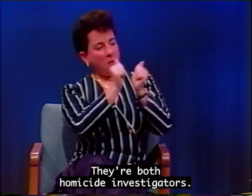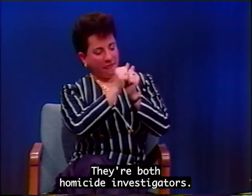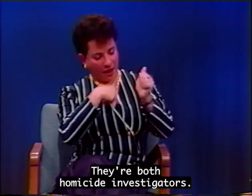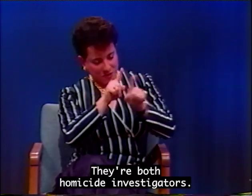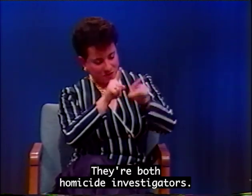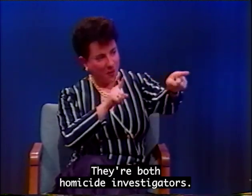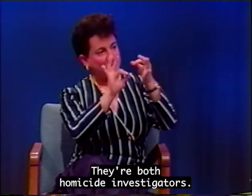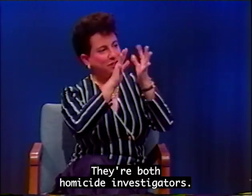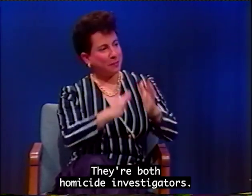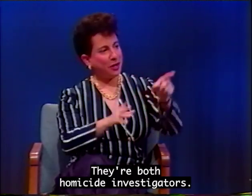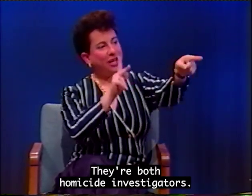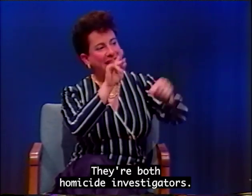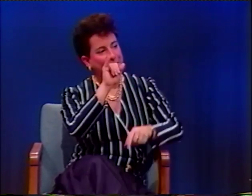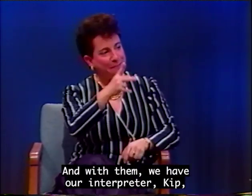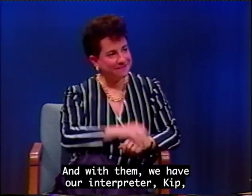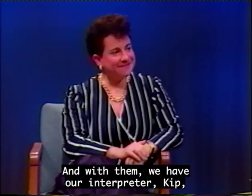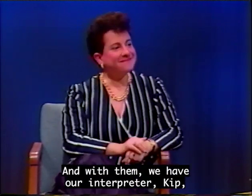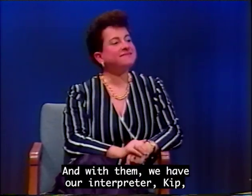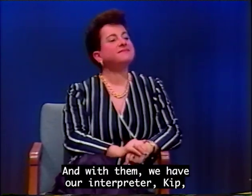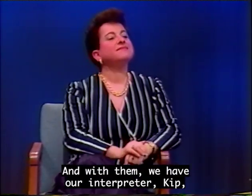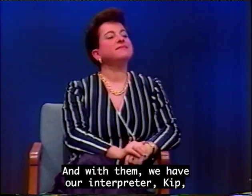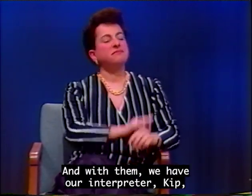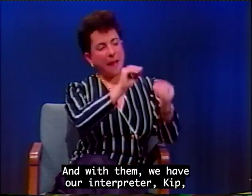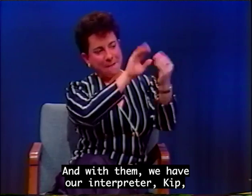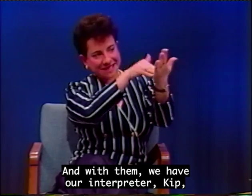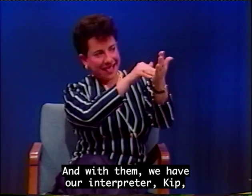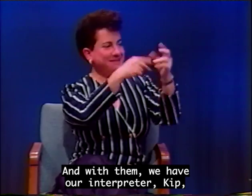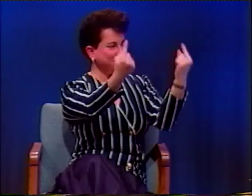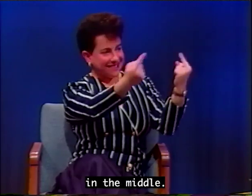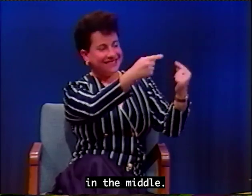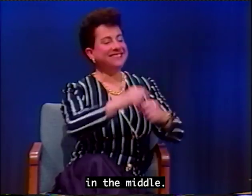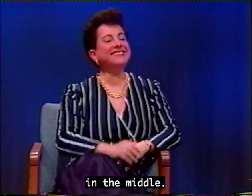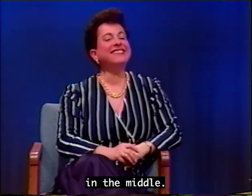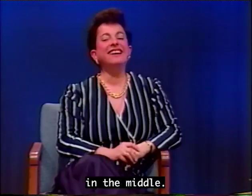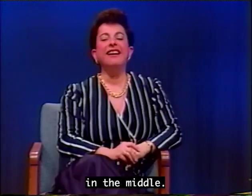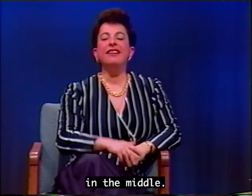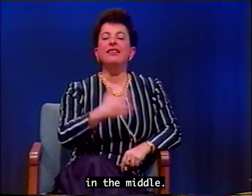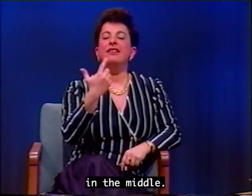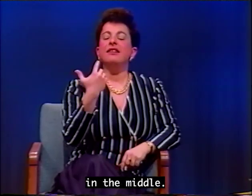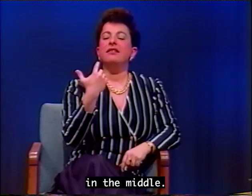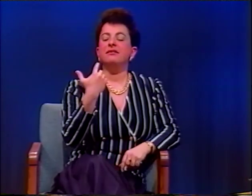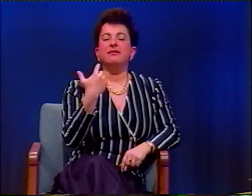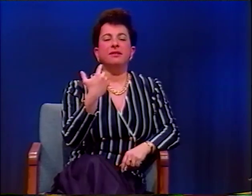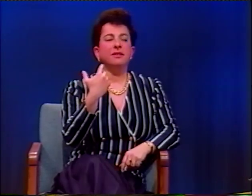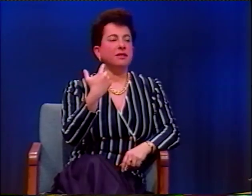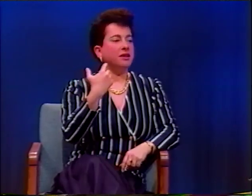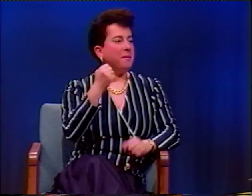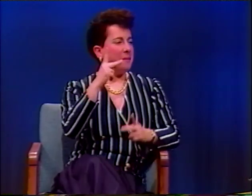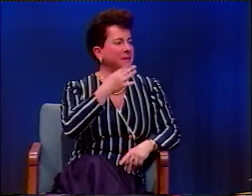They're both homicide investigators, and with them we have our interpreter, Kip, in the middle.